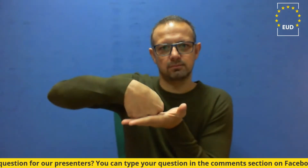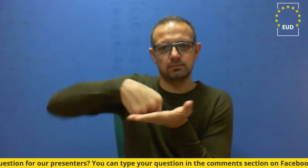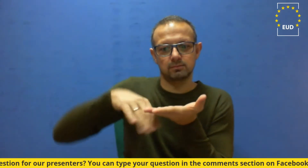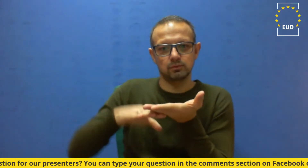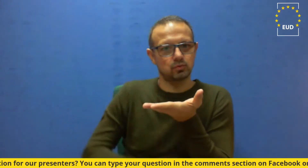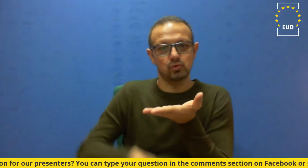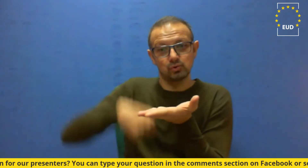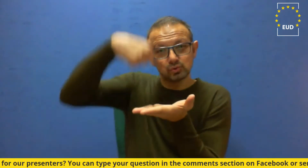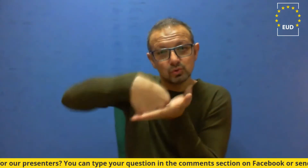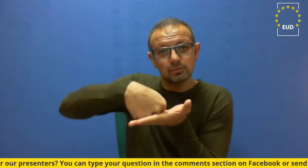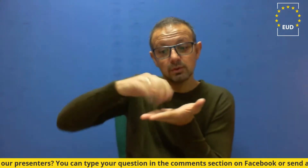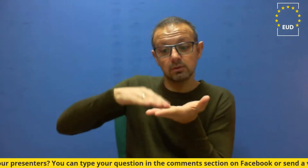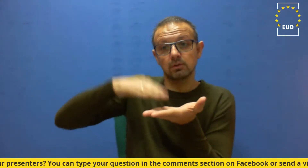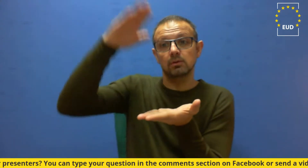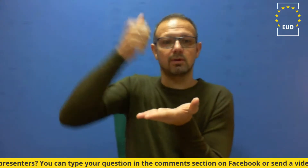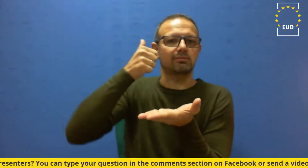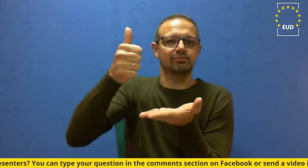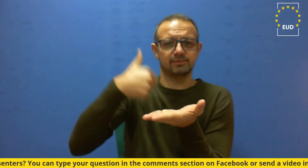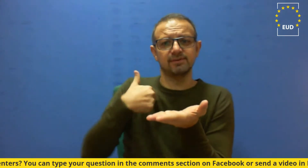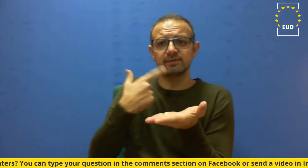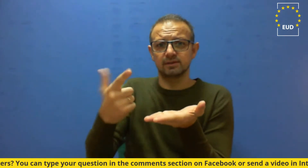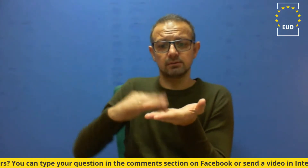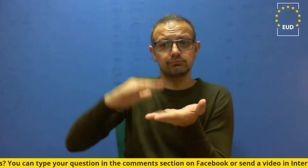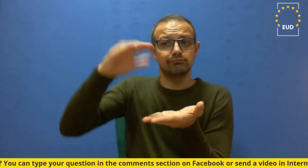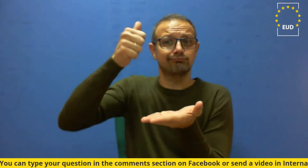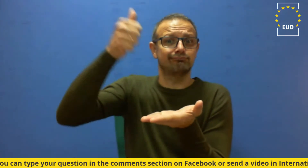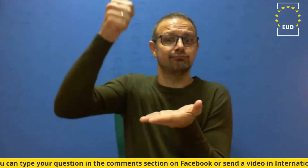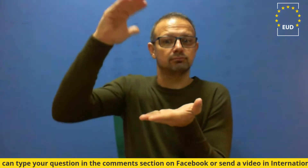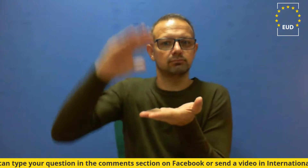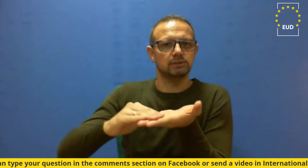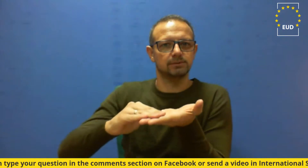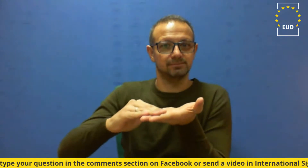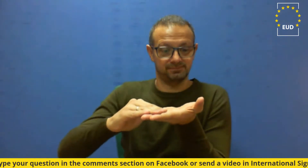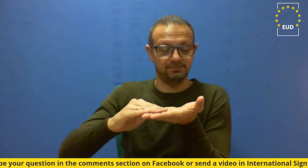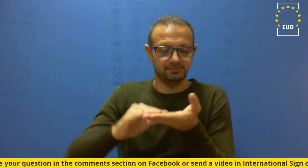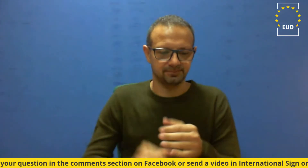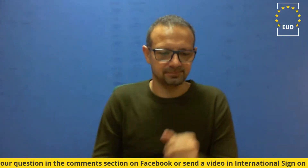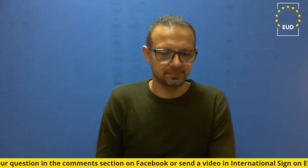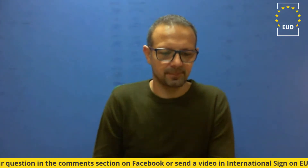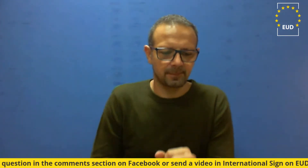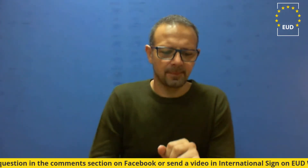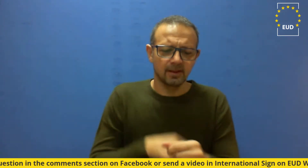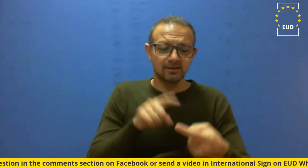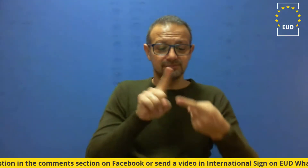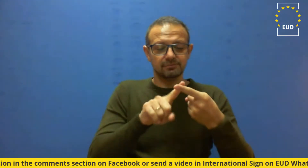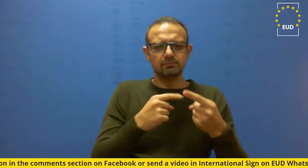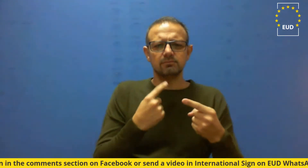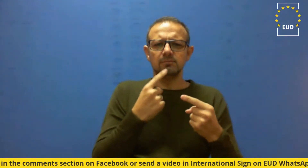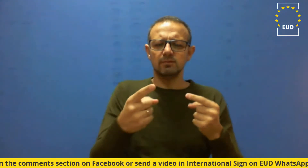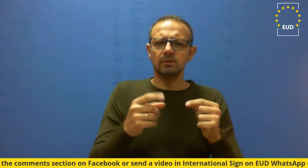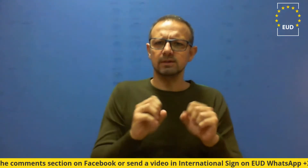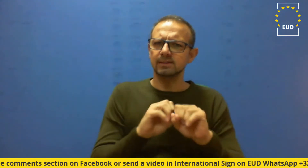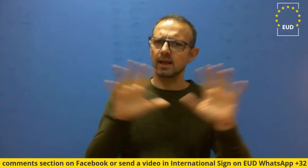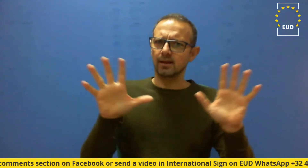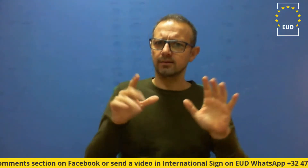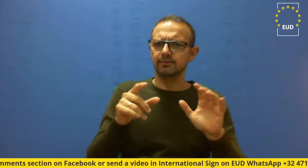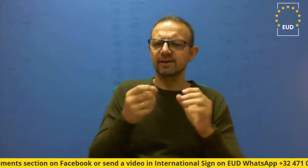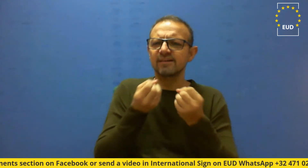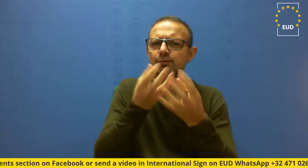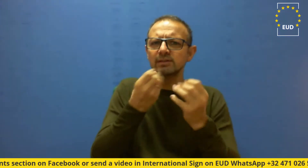This process wasn't easy, but this was a fundamental process. We would not be able to work together today